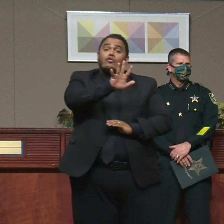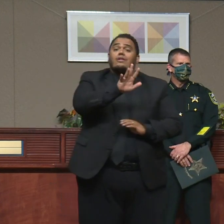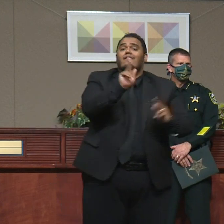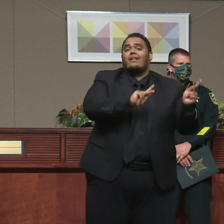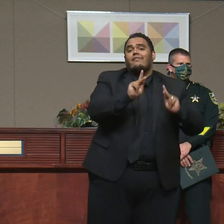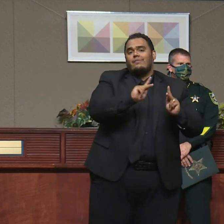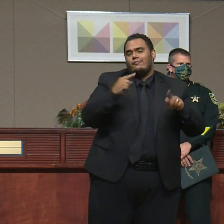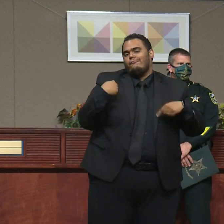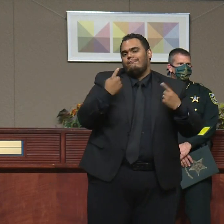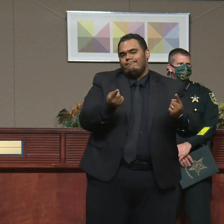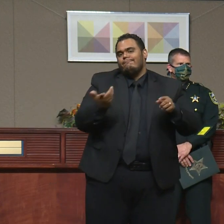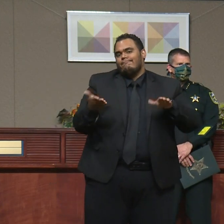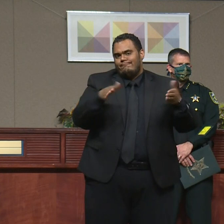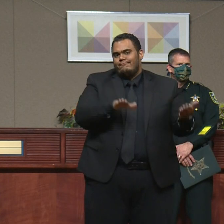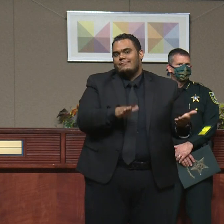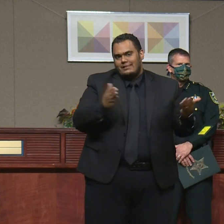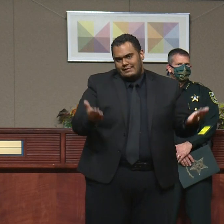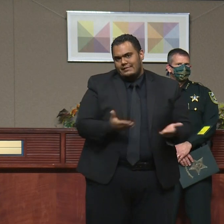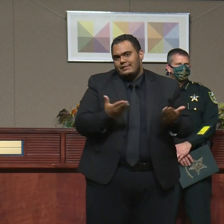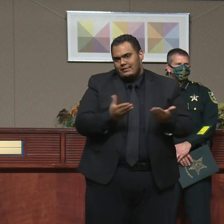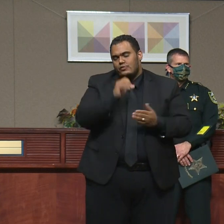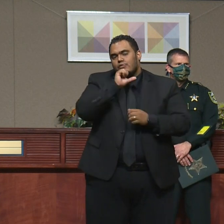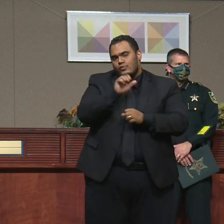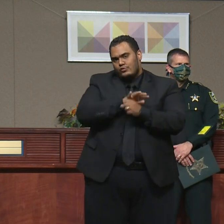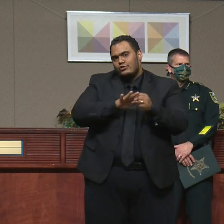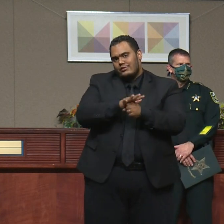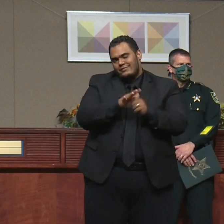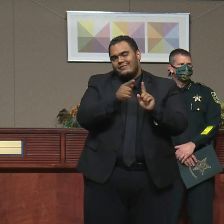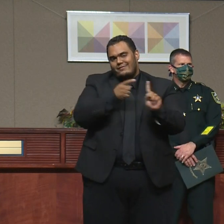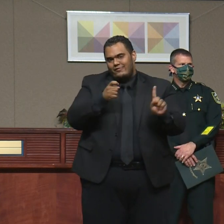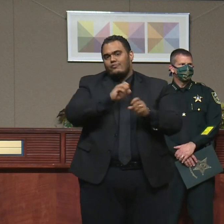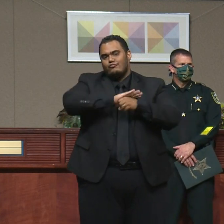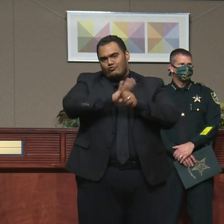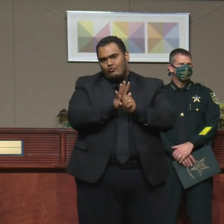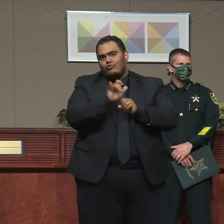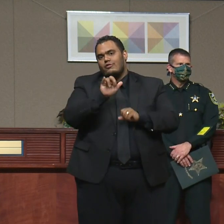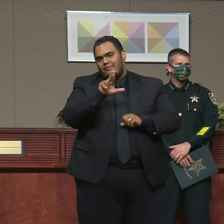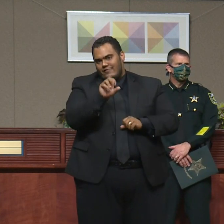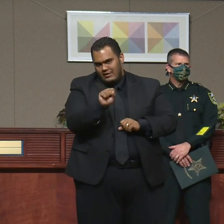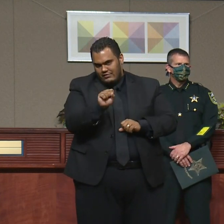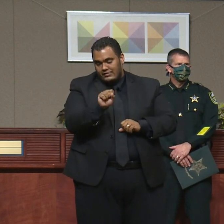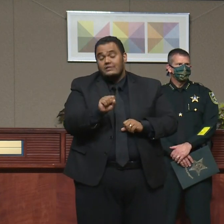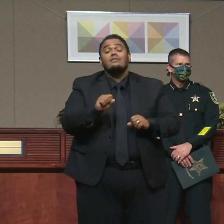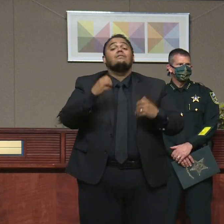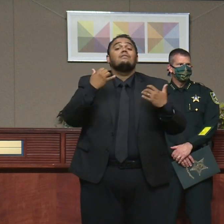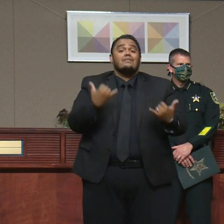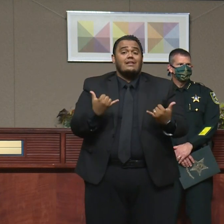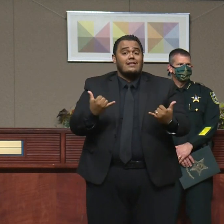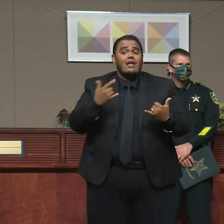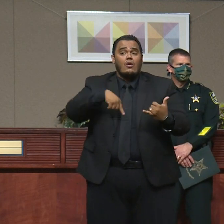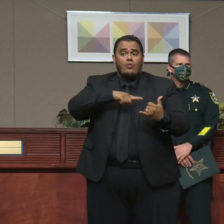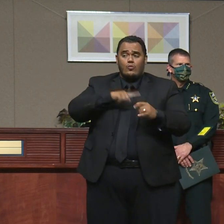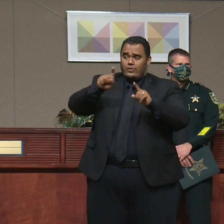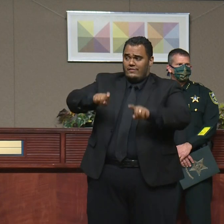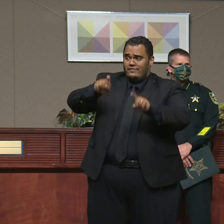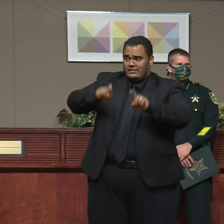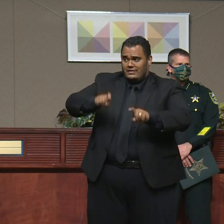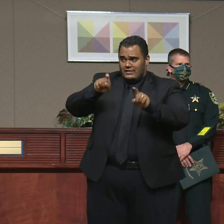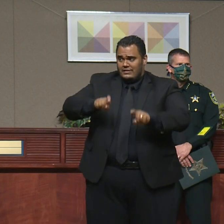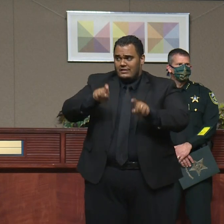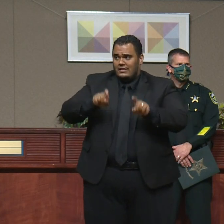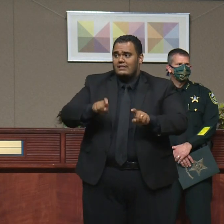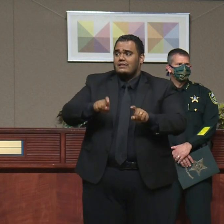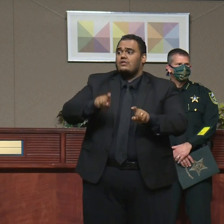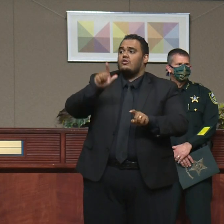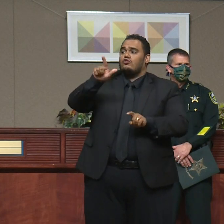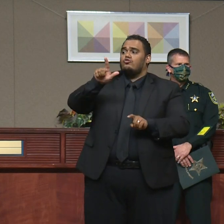this county. We have now tested over 29,000 individuals for COVID-19. Over the last 2 days,